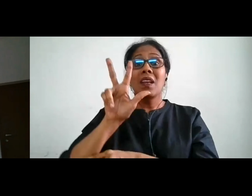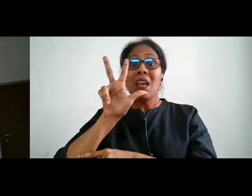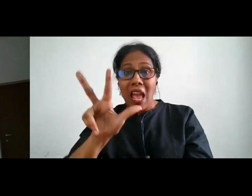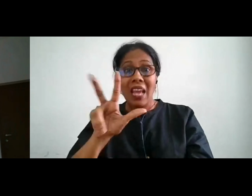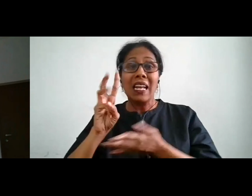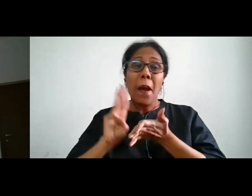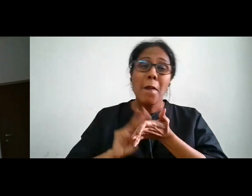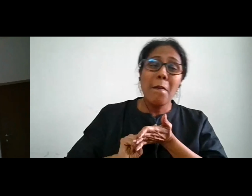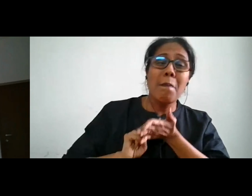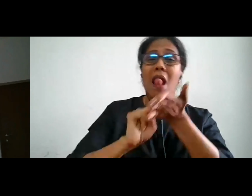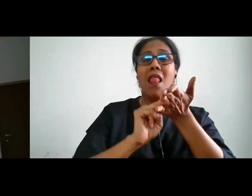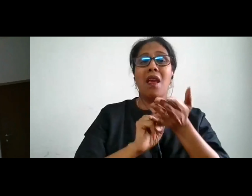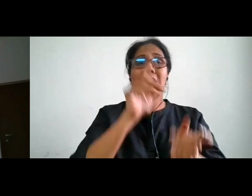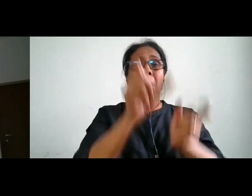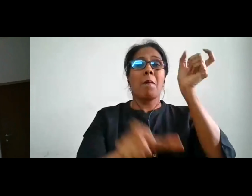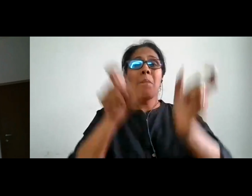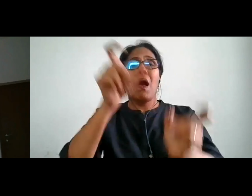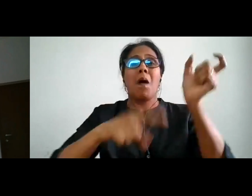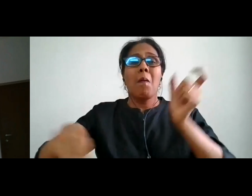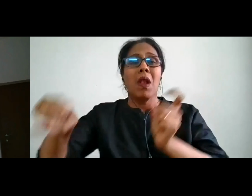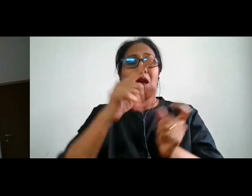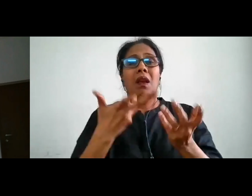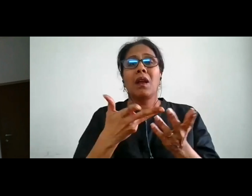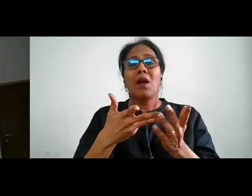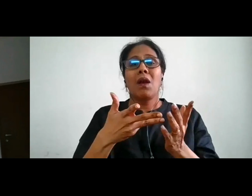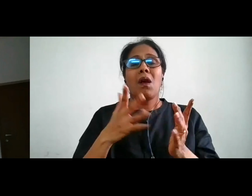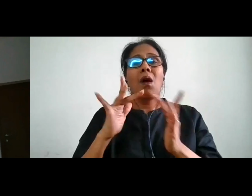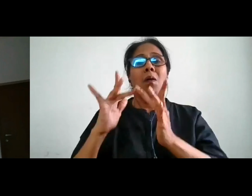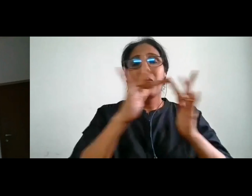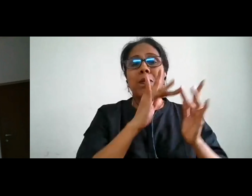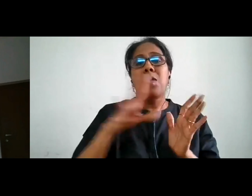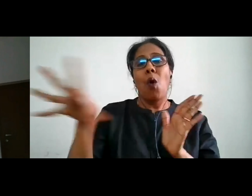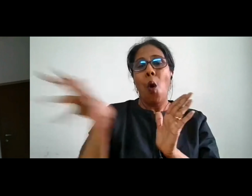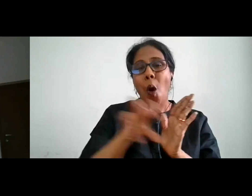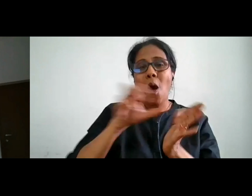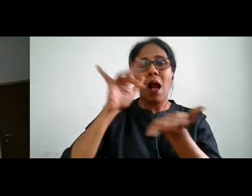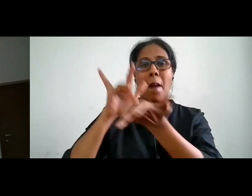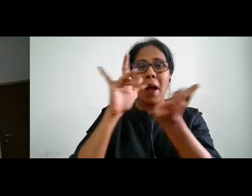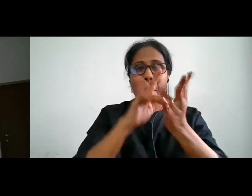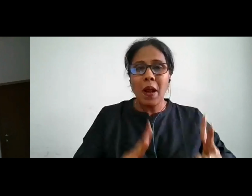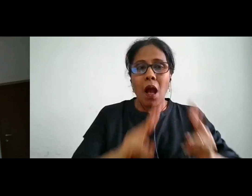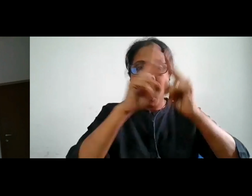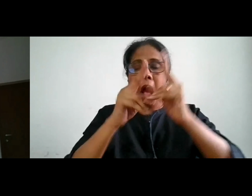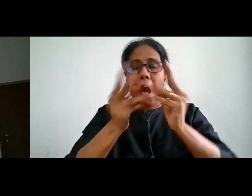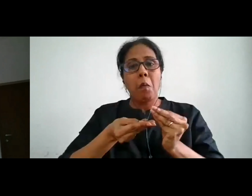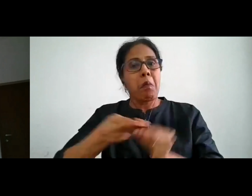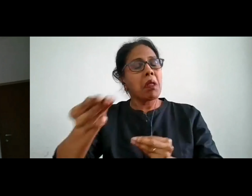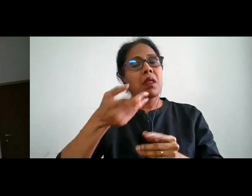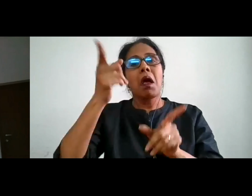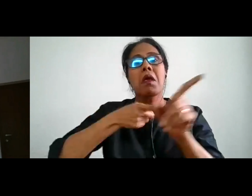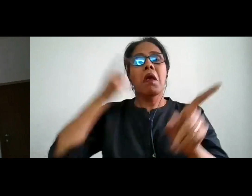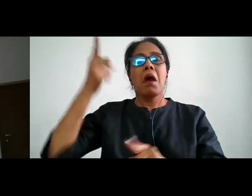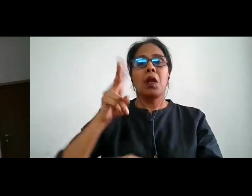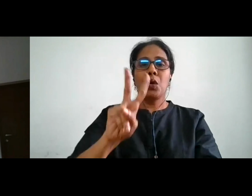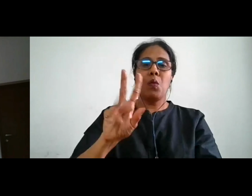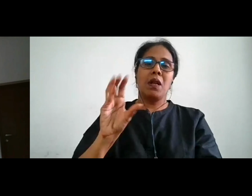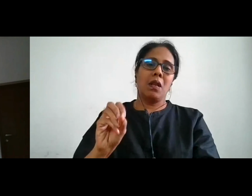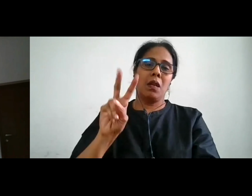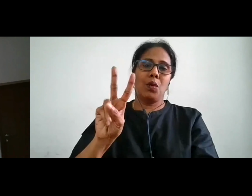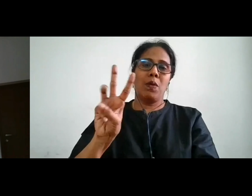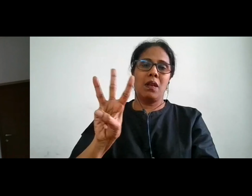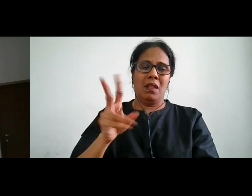public Wi-Fi hotspots in the globe by 2023, hardly two years from now. As against the